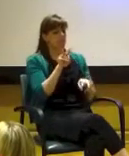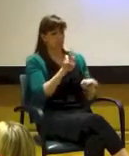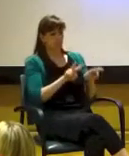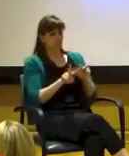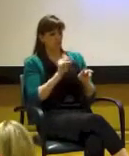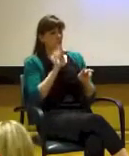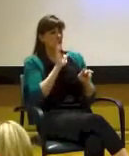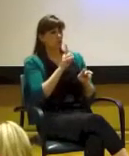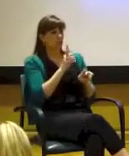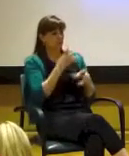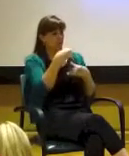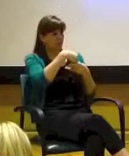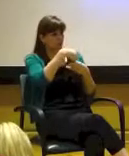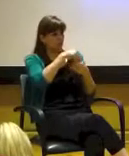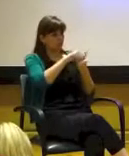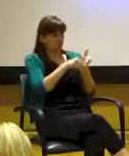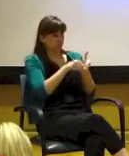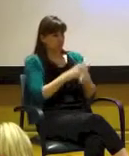getting into.